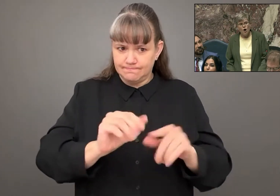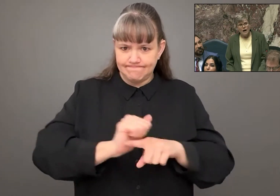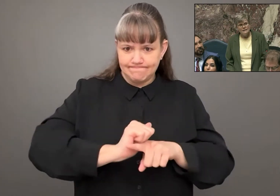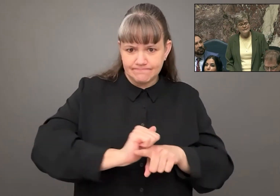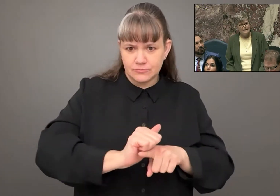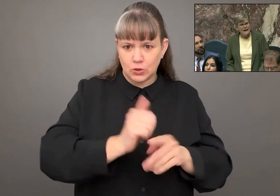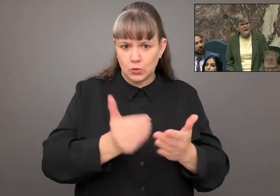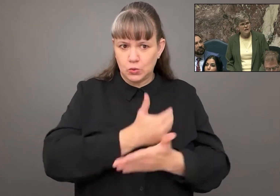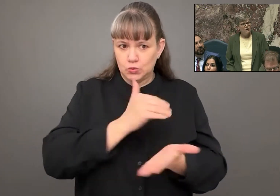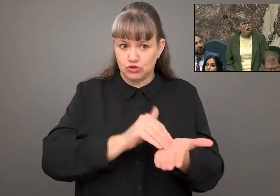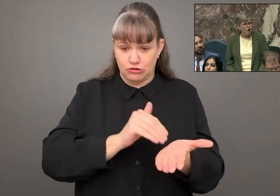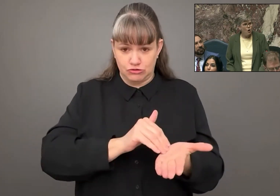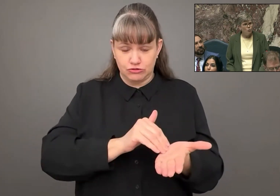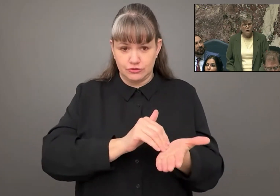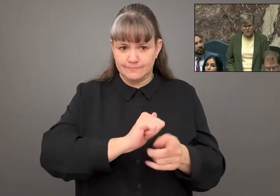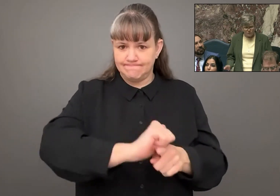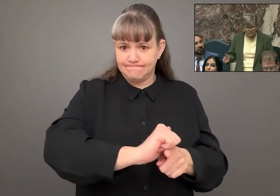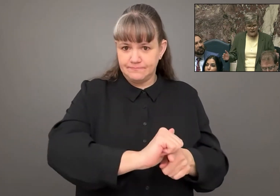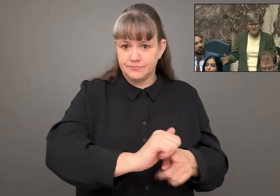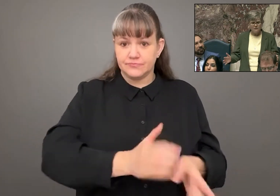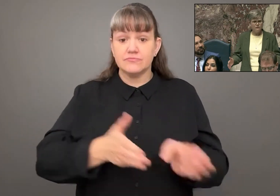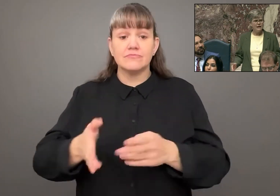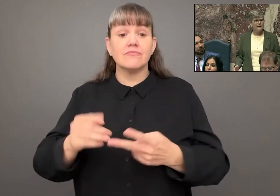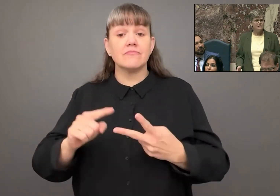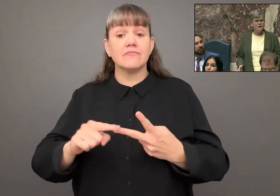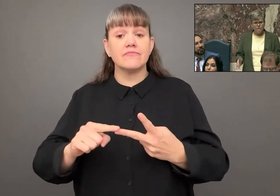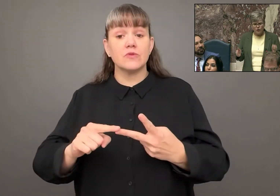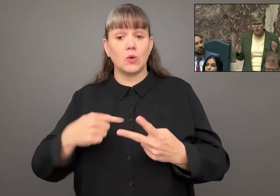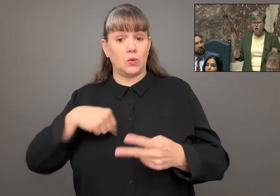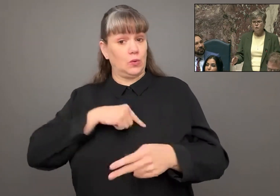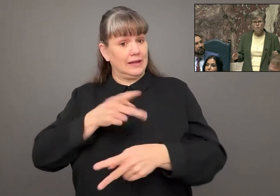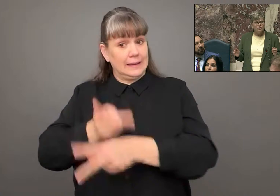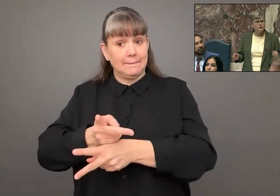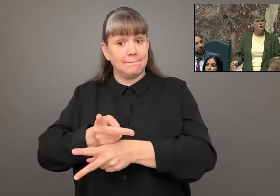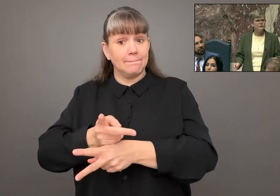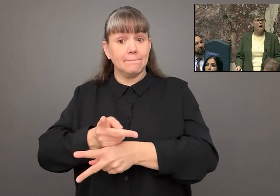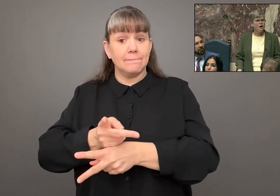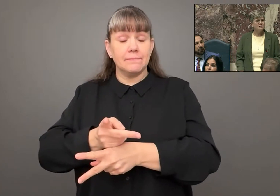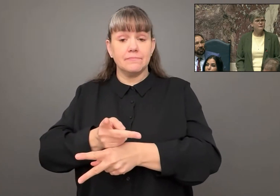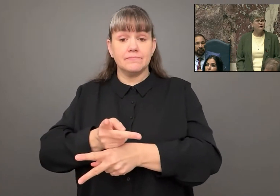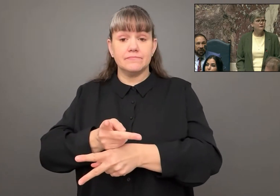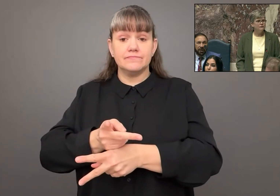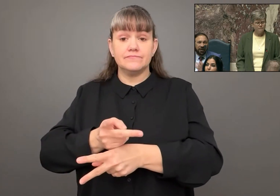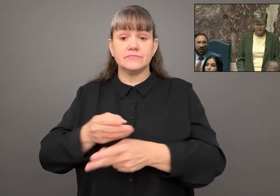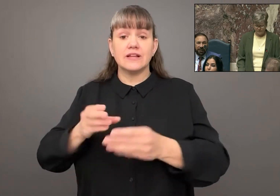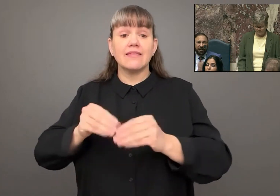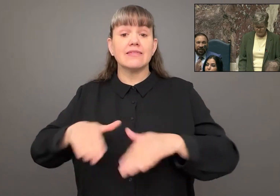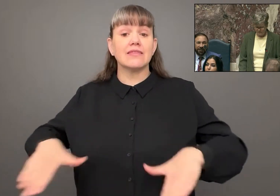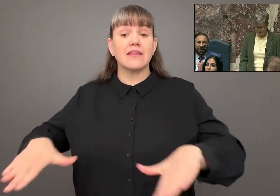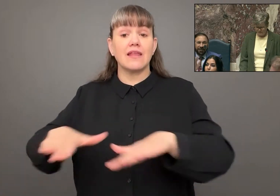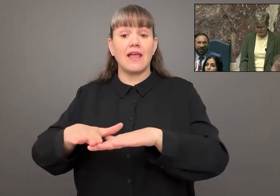We're not saying no to a piece of land for a new Surrey hospital.